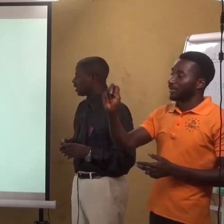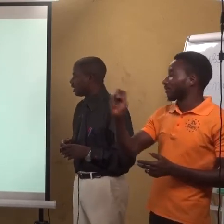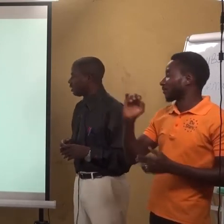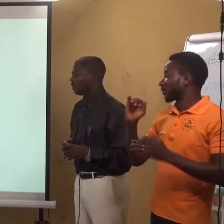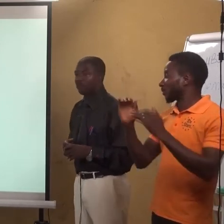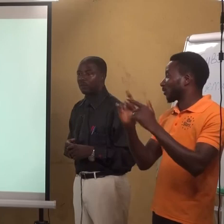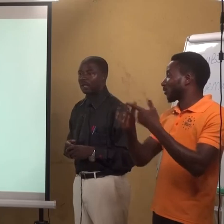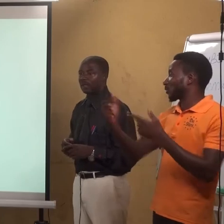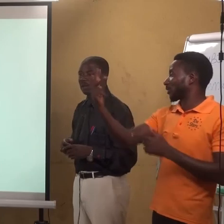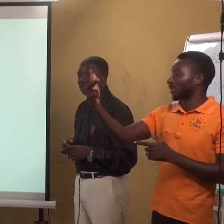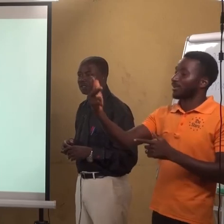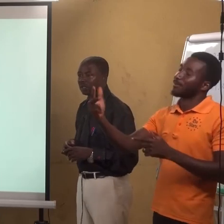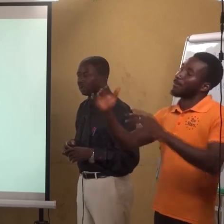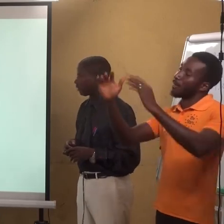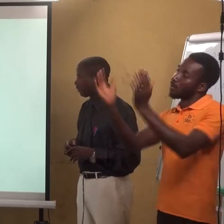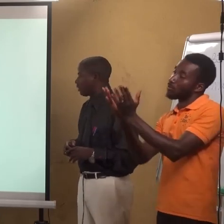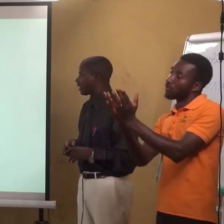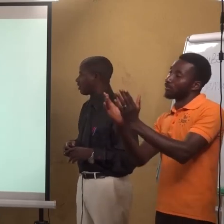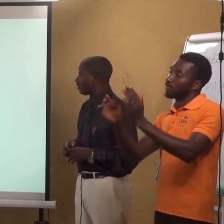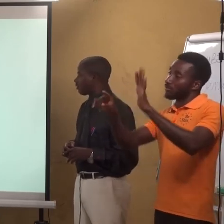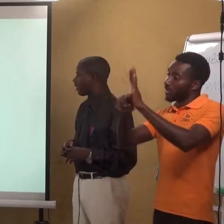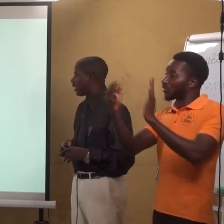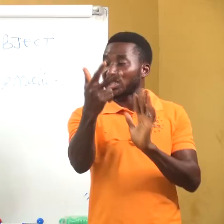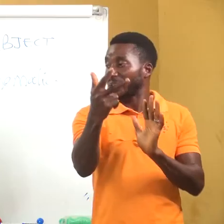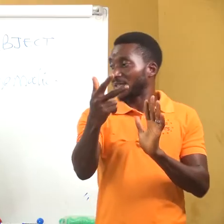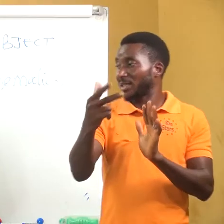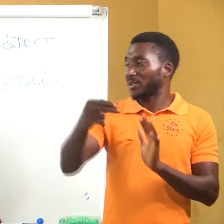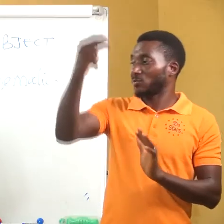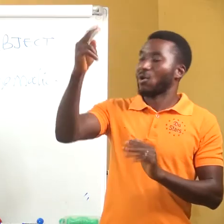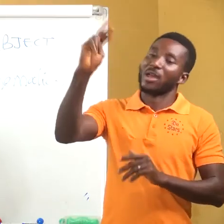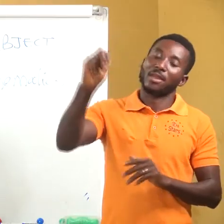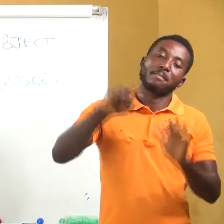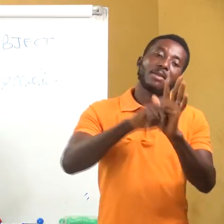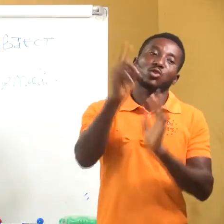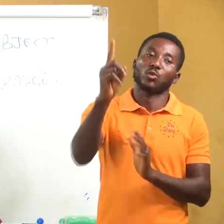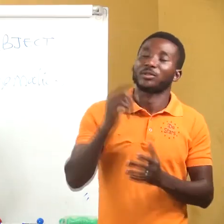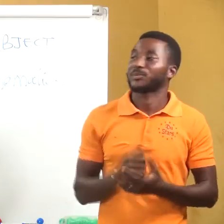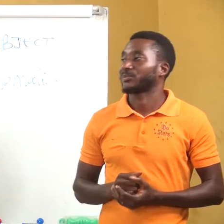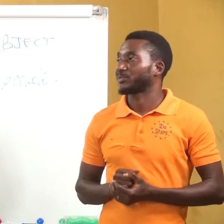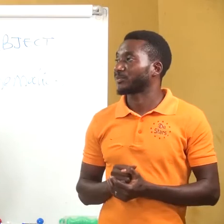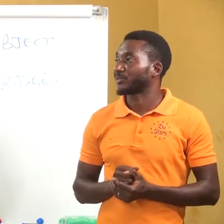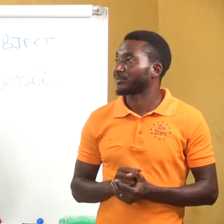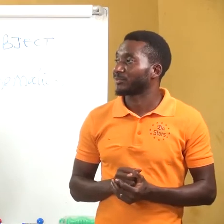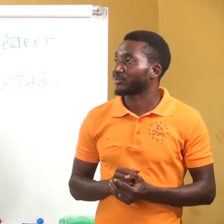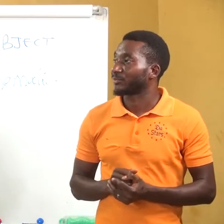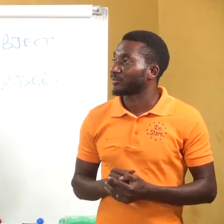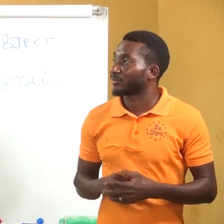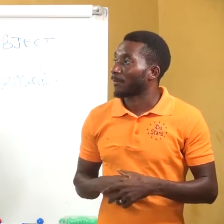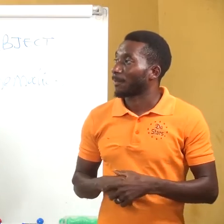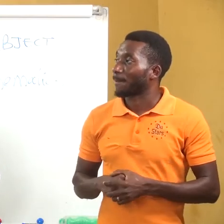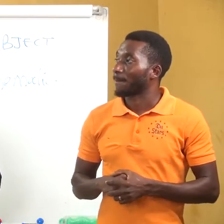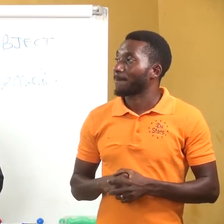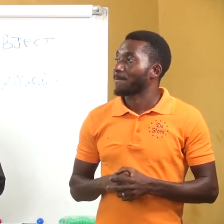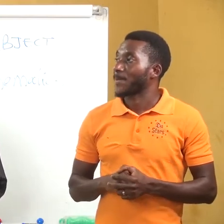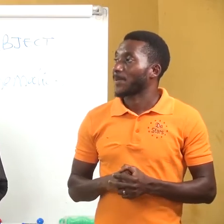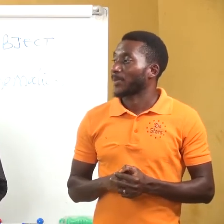to 3 open bracket minus 3 close bracket raised to power n minus 1. And I want my